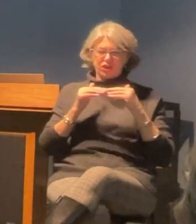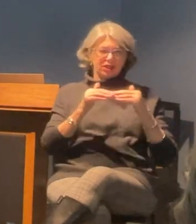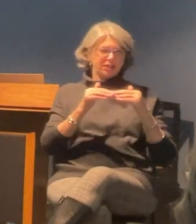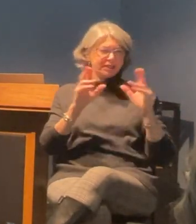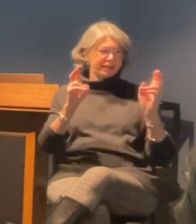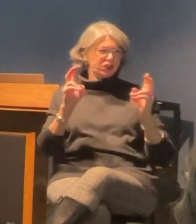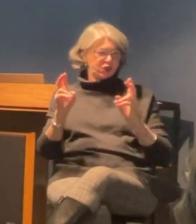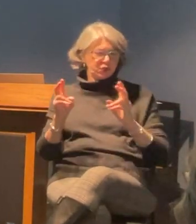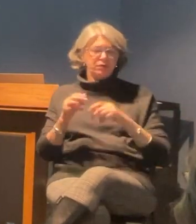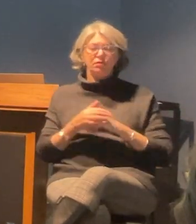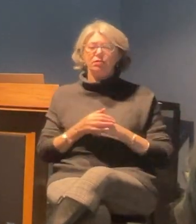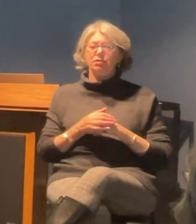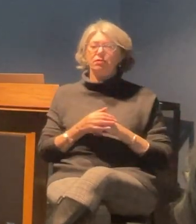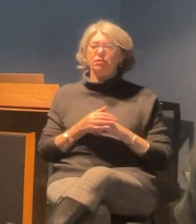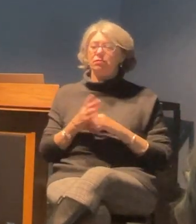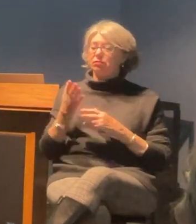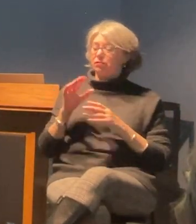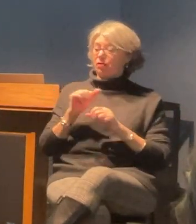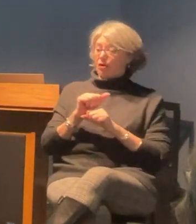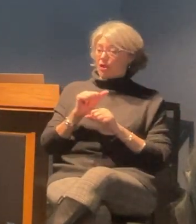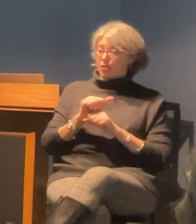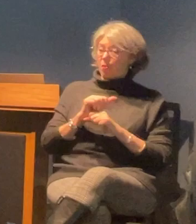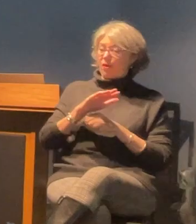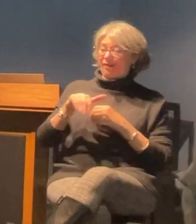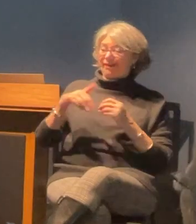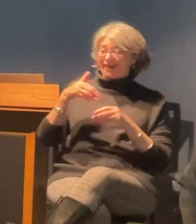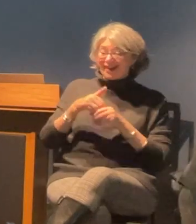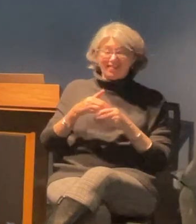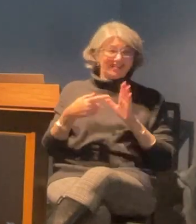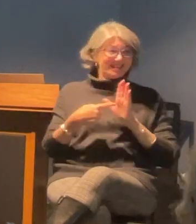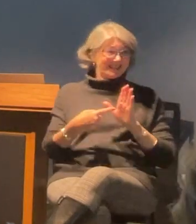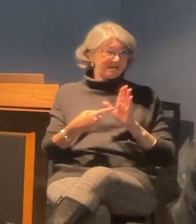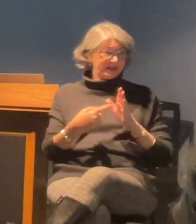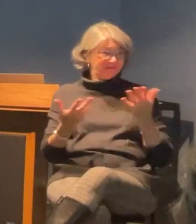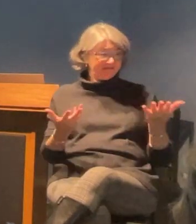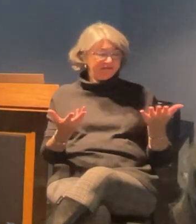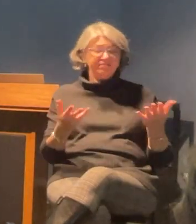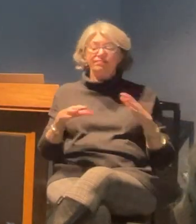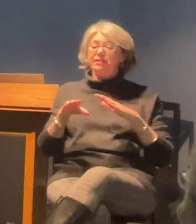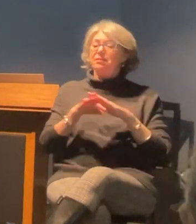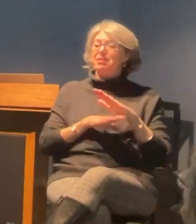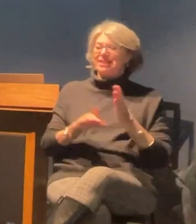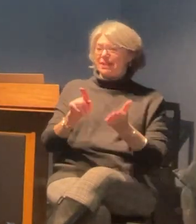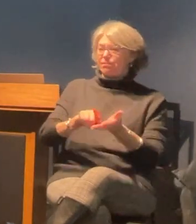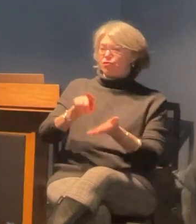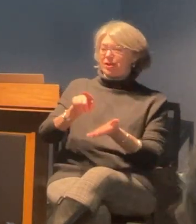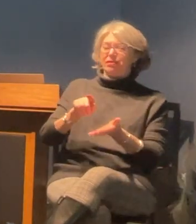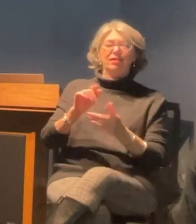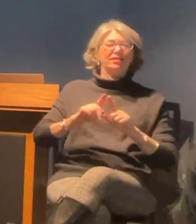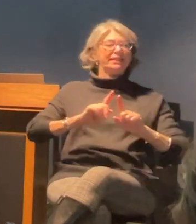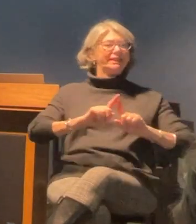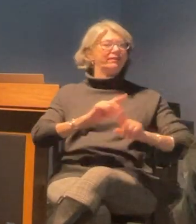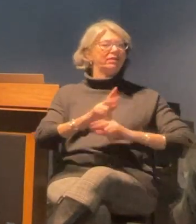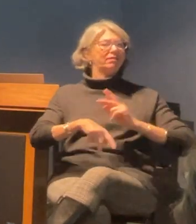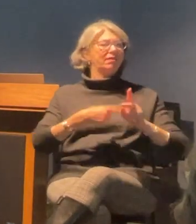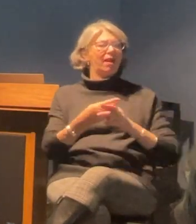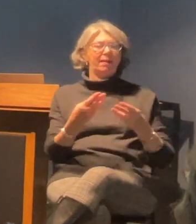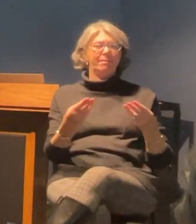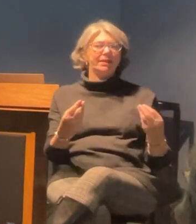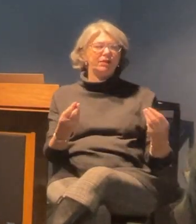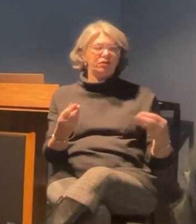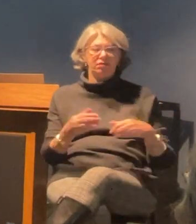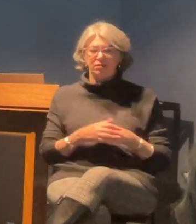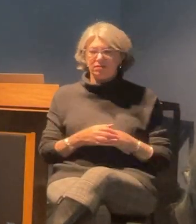issues. So all the works in the exhibition are basically prints on different kind of